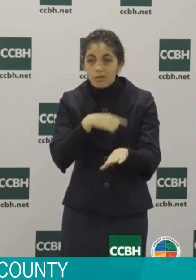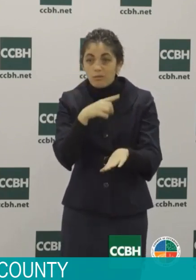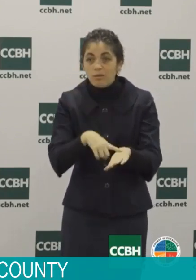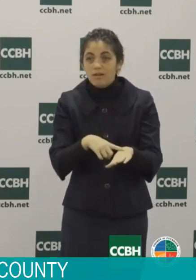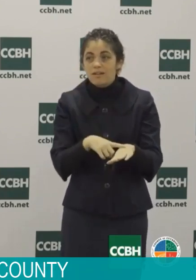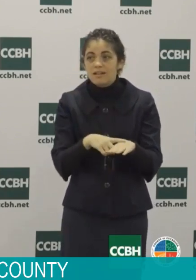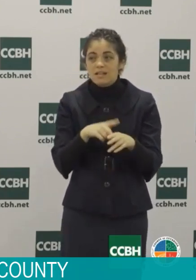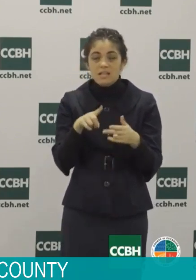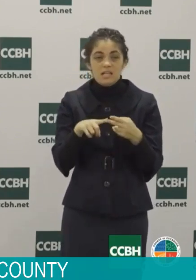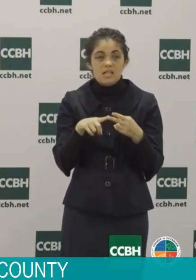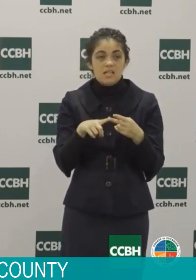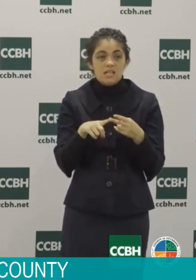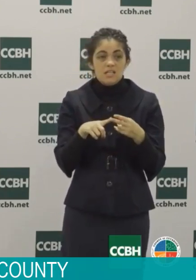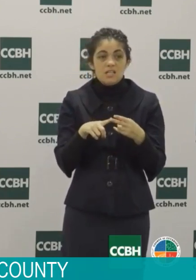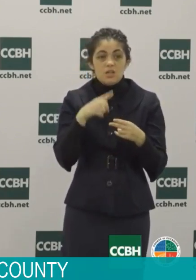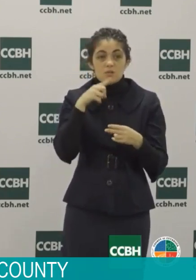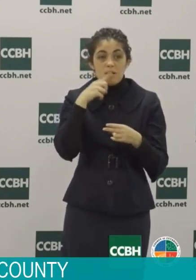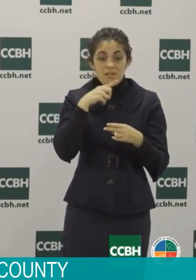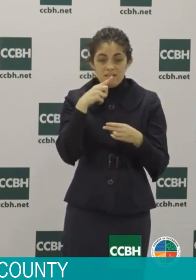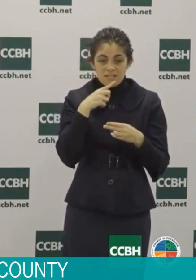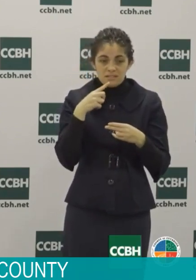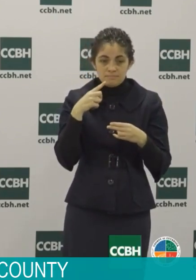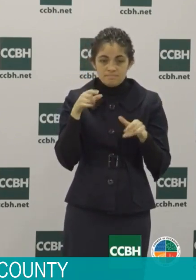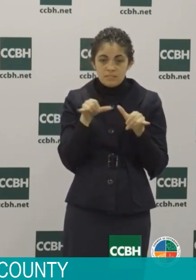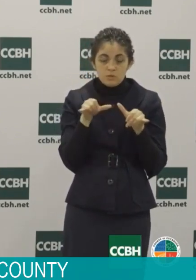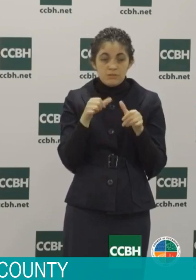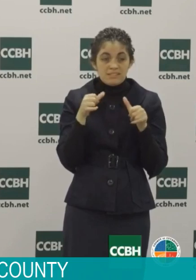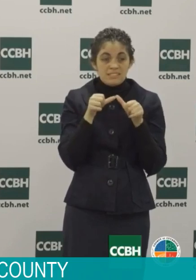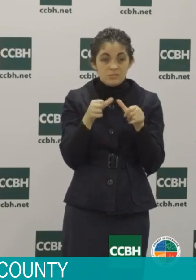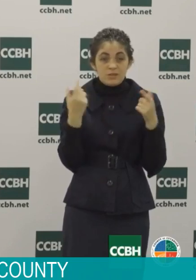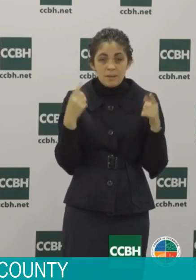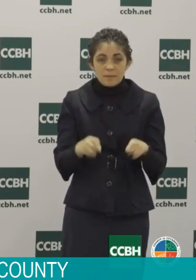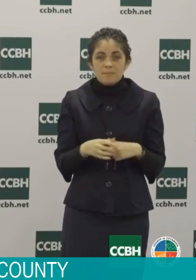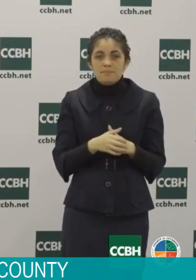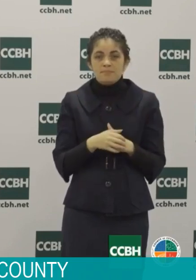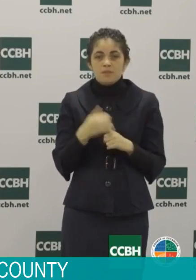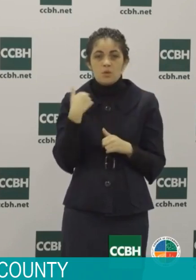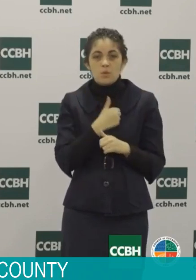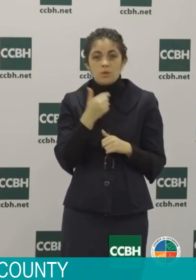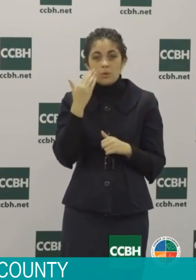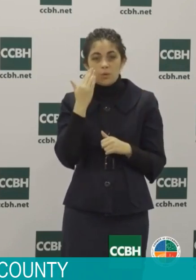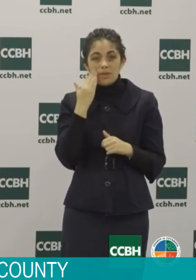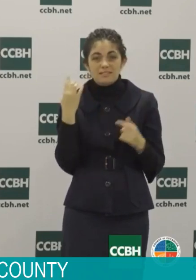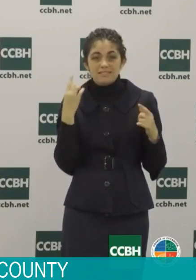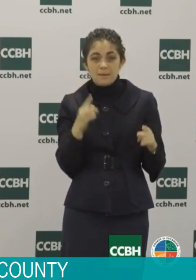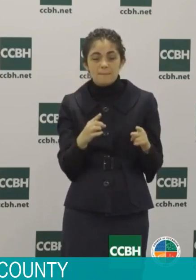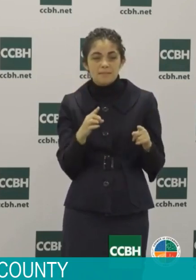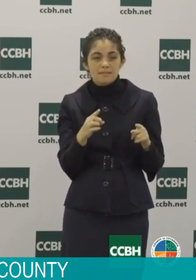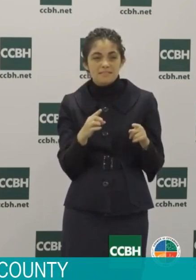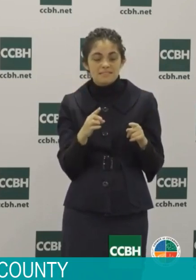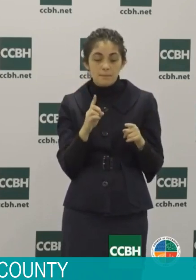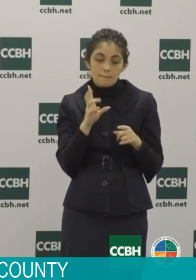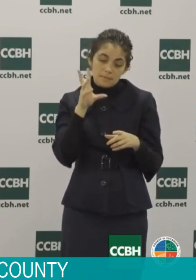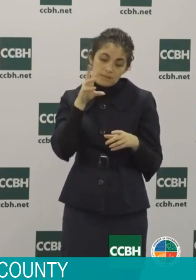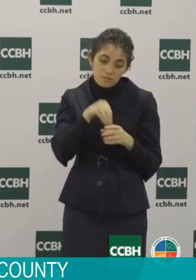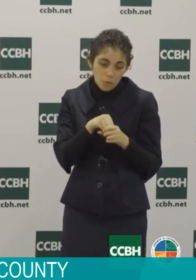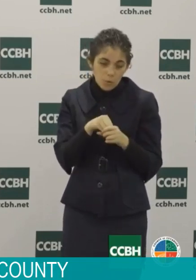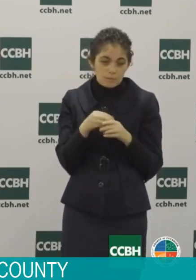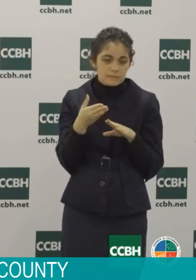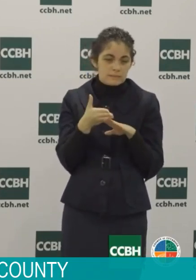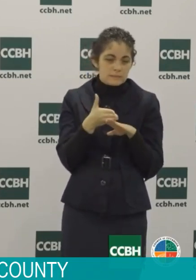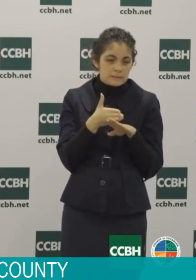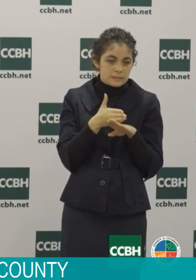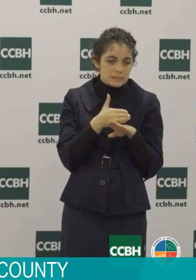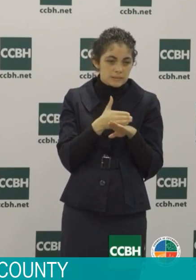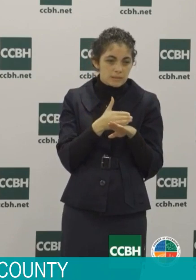How long do these public health measures need to happen? And so we'll continue to help you understand those as they evolve. But it's